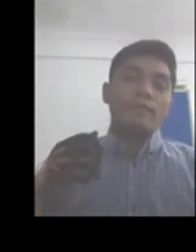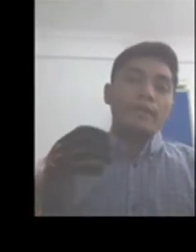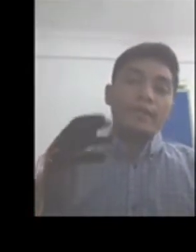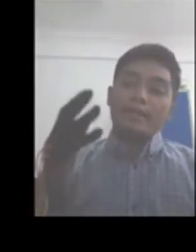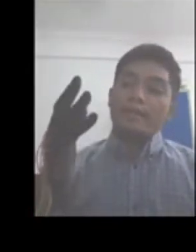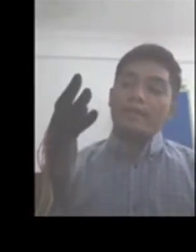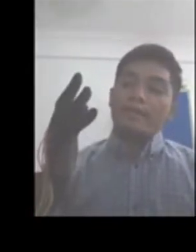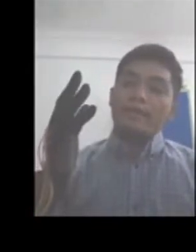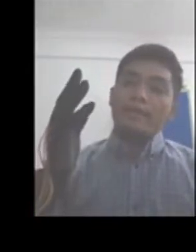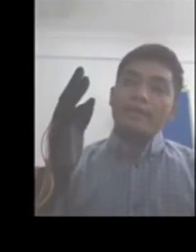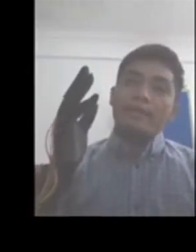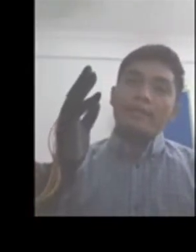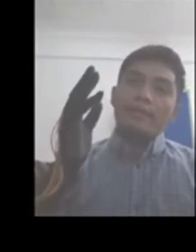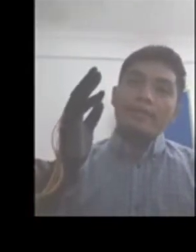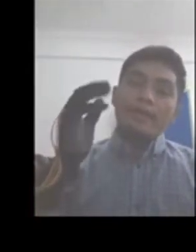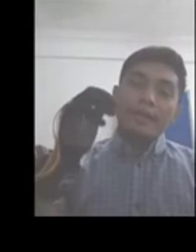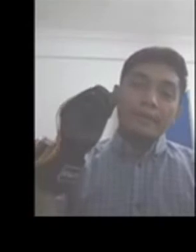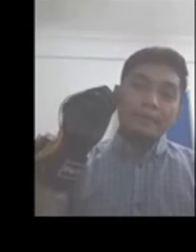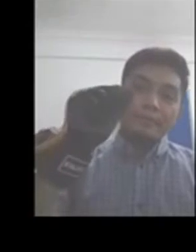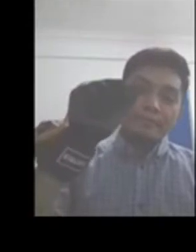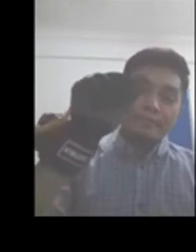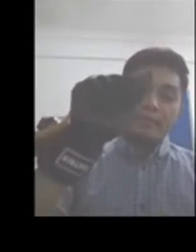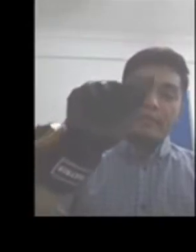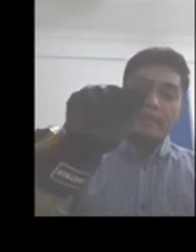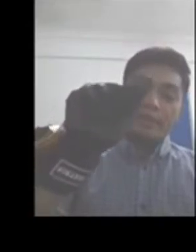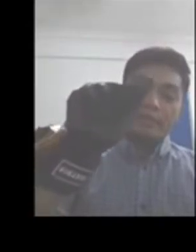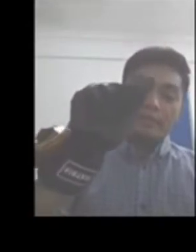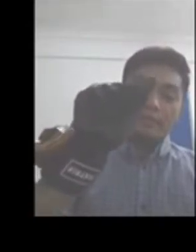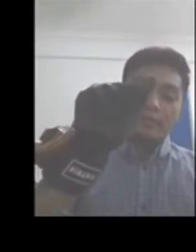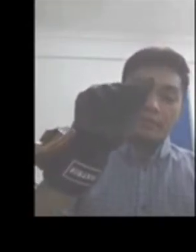for alphabet A,